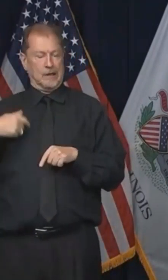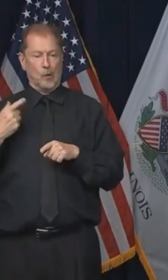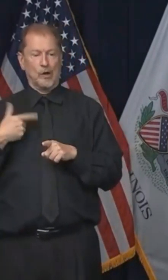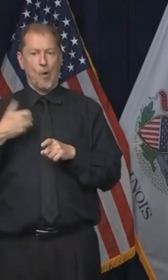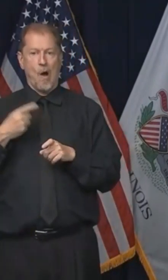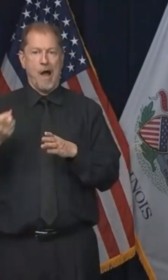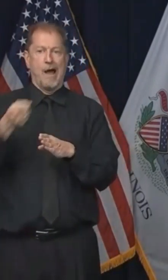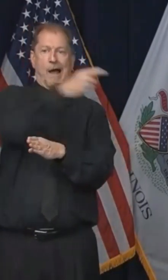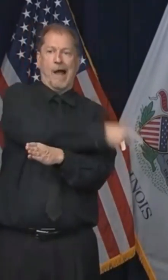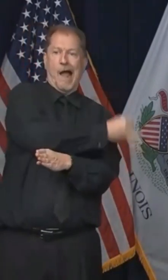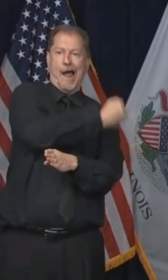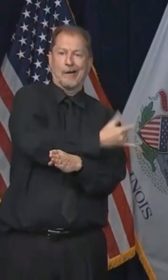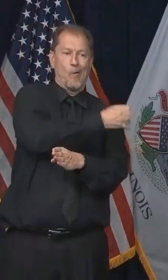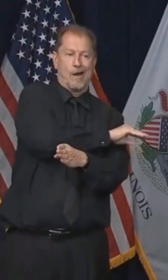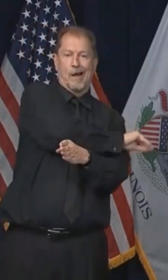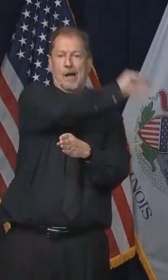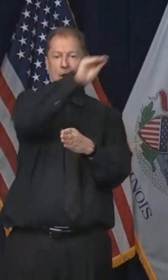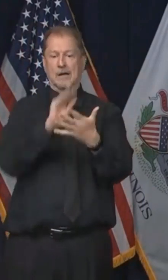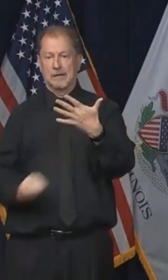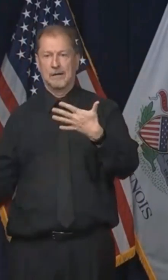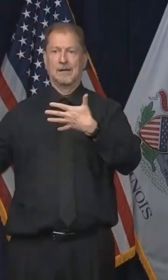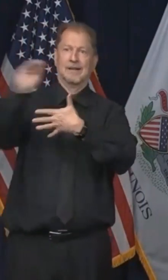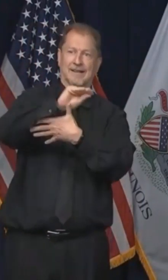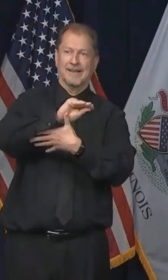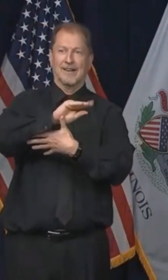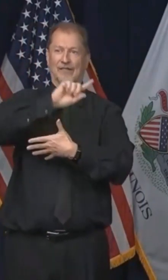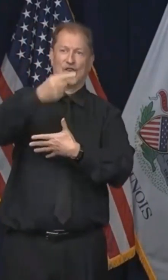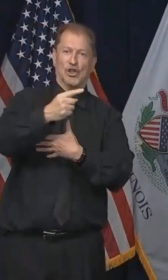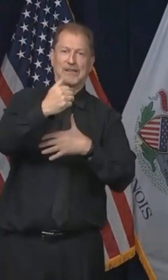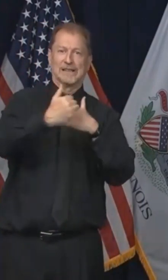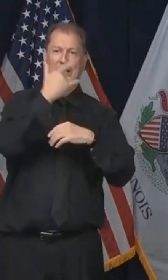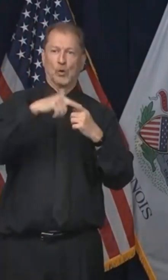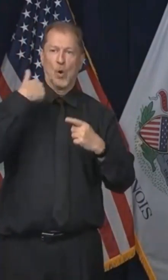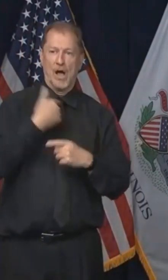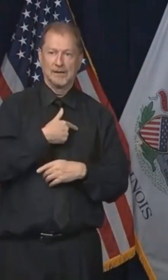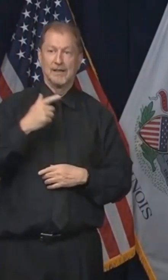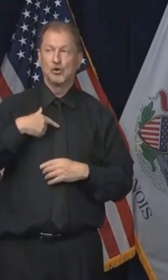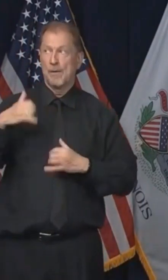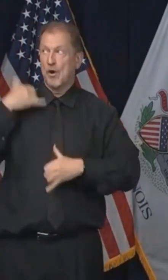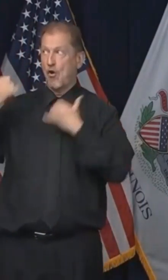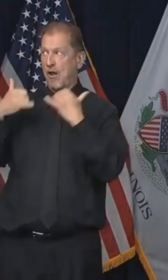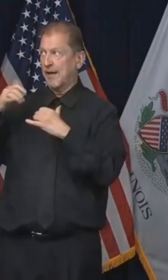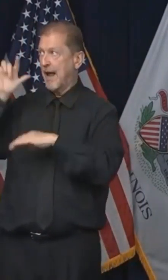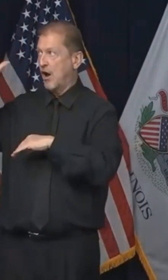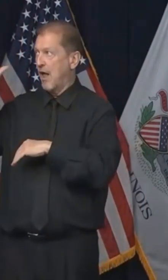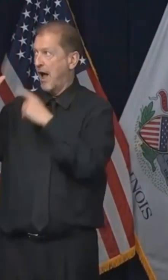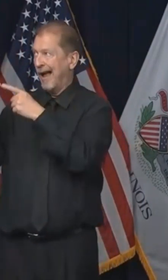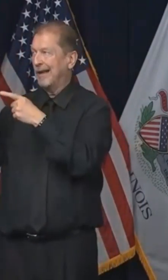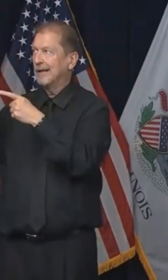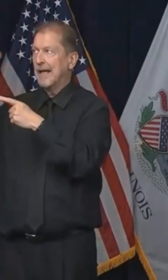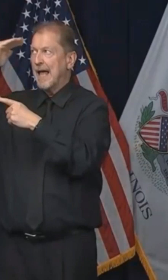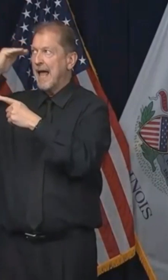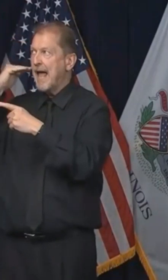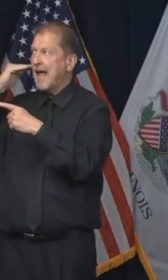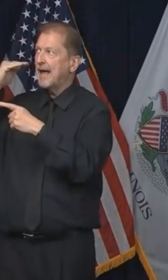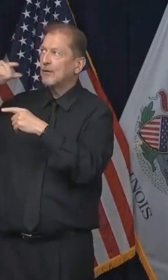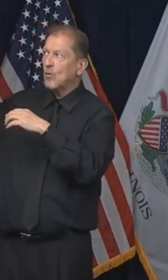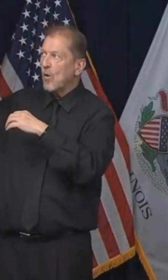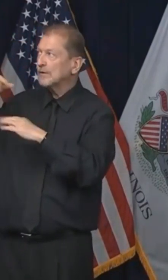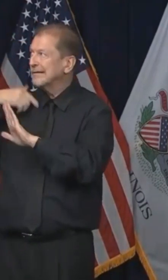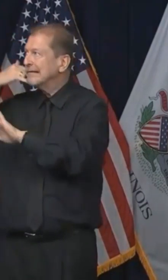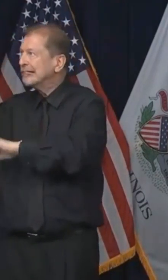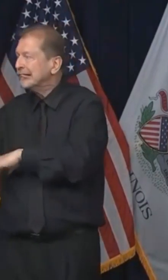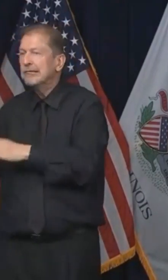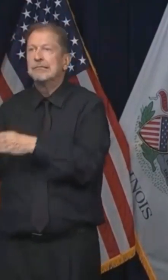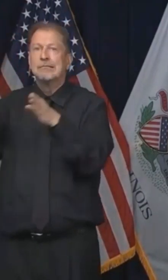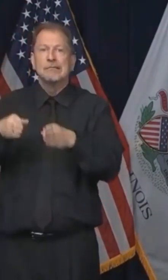is critically important for our state. And so that's why I'm calling heads of airlines, heads of shipping companies.